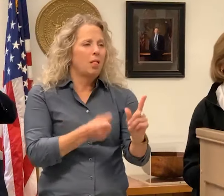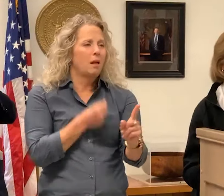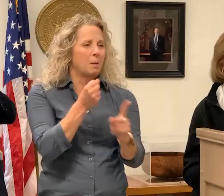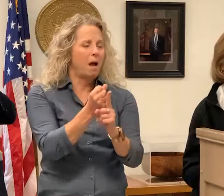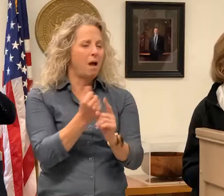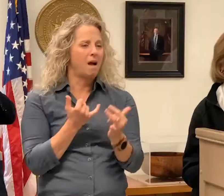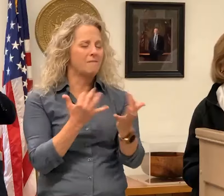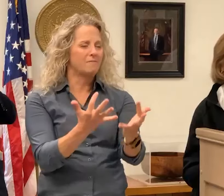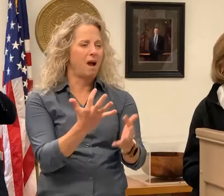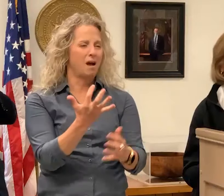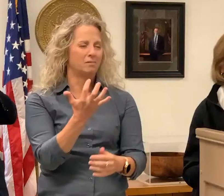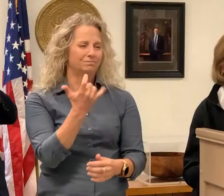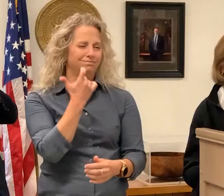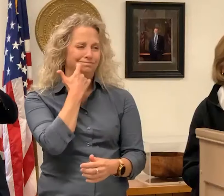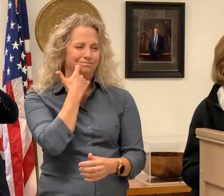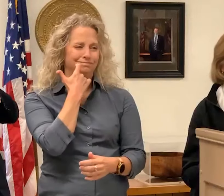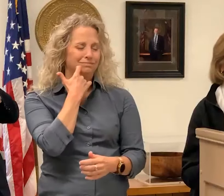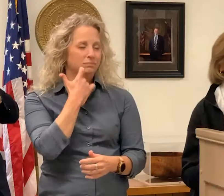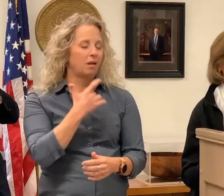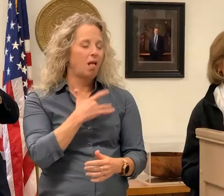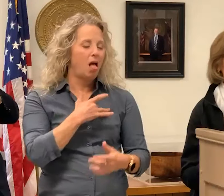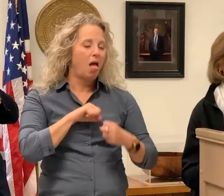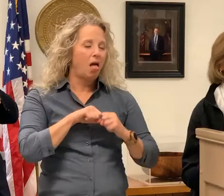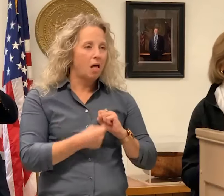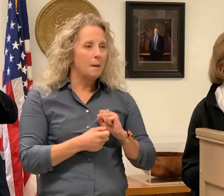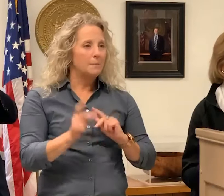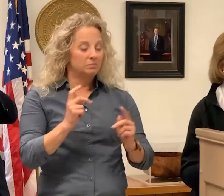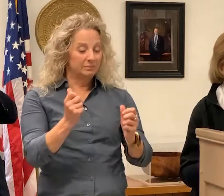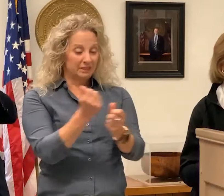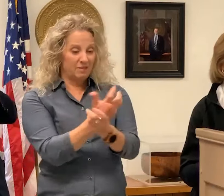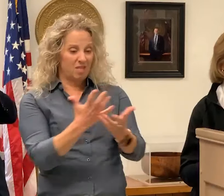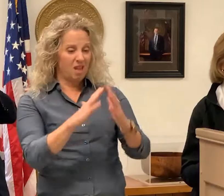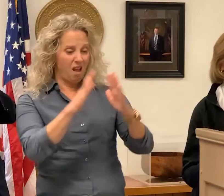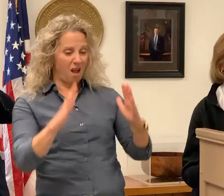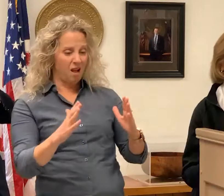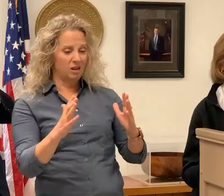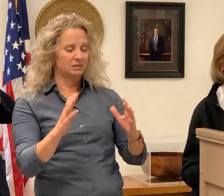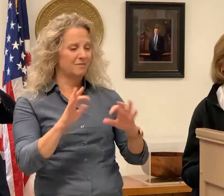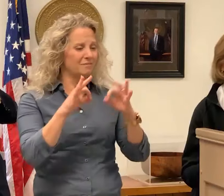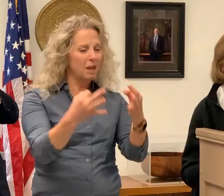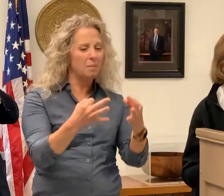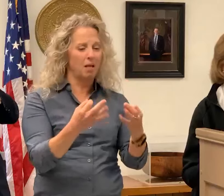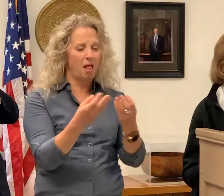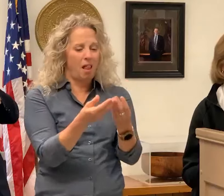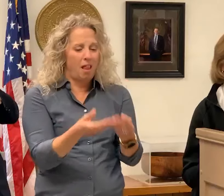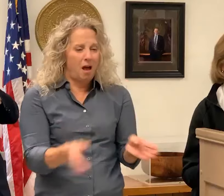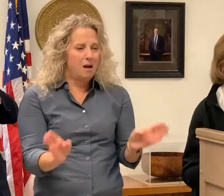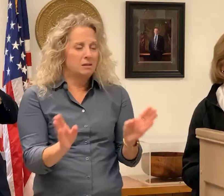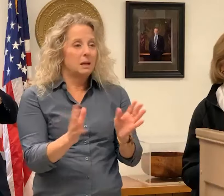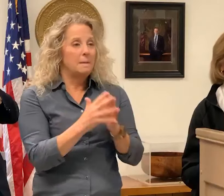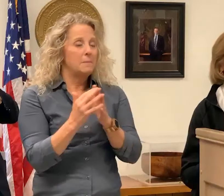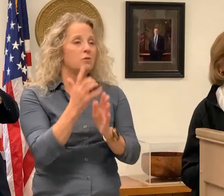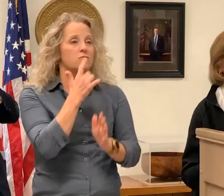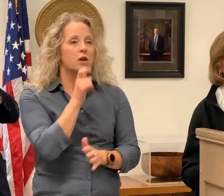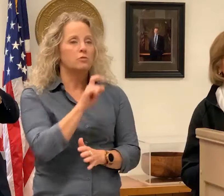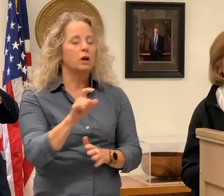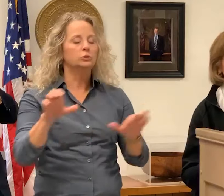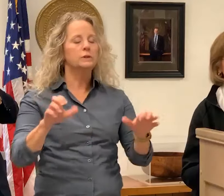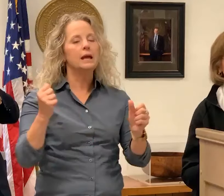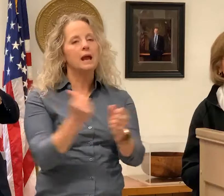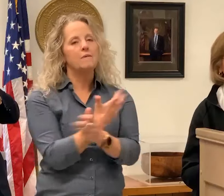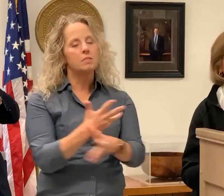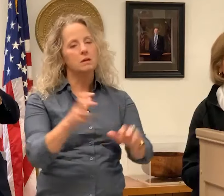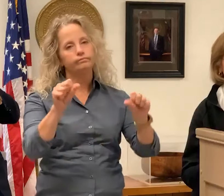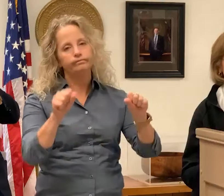this fire. It's heartbreaking. People lost everything. People lost loved ones. And the American Red Cross is doing